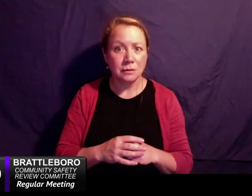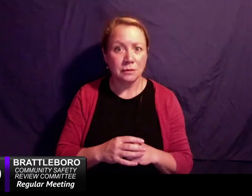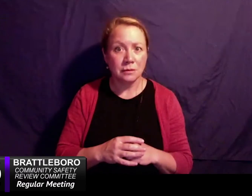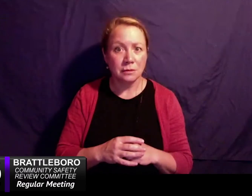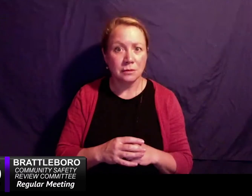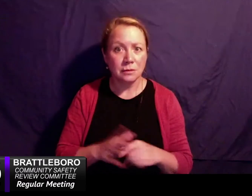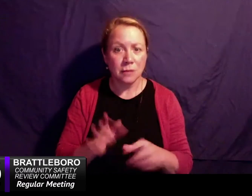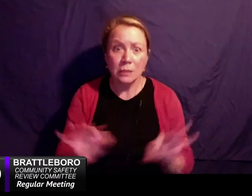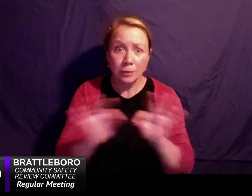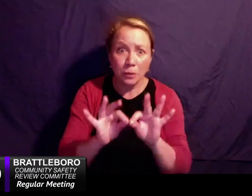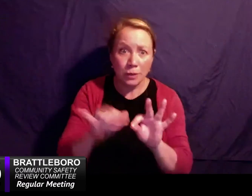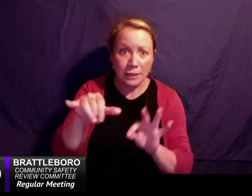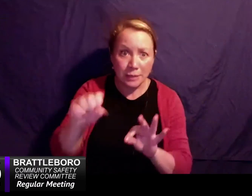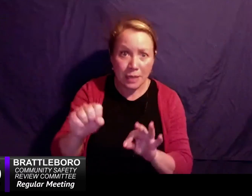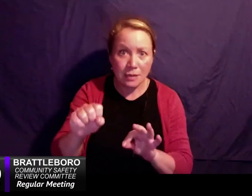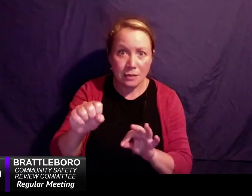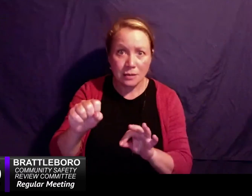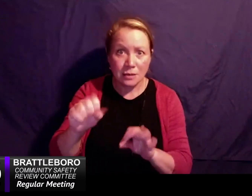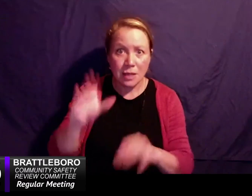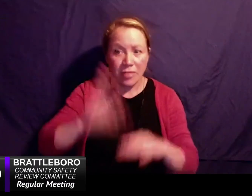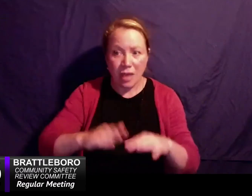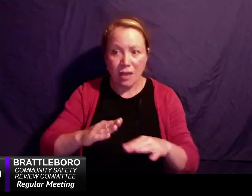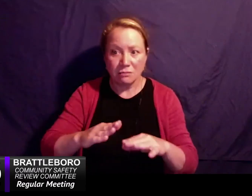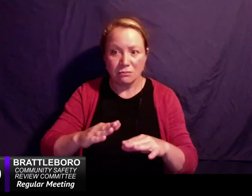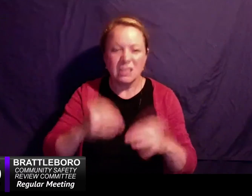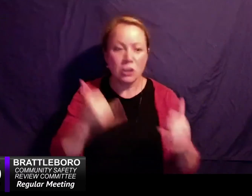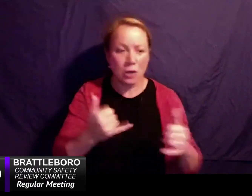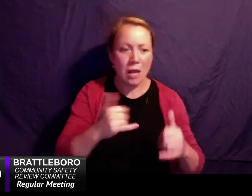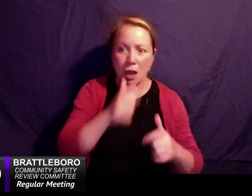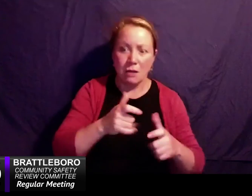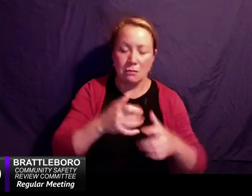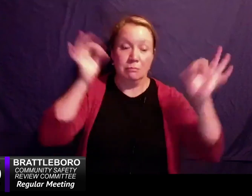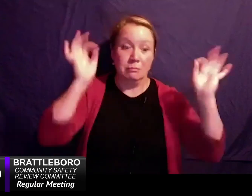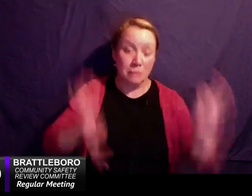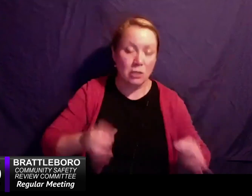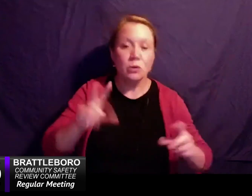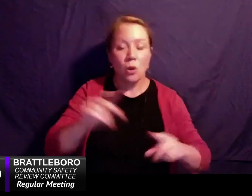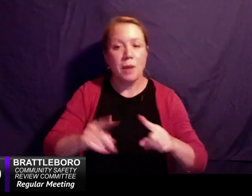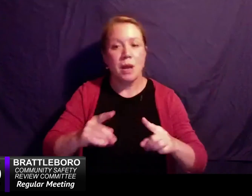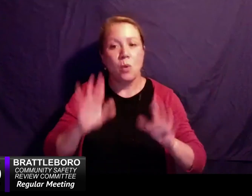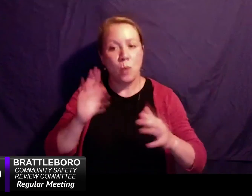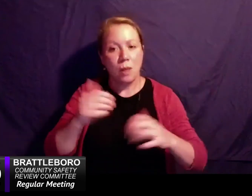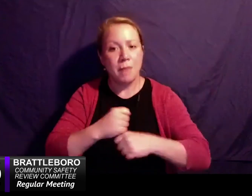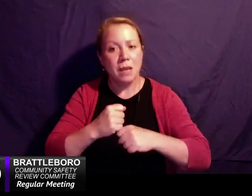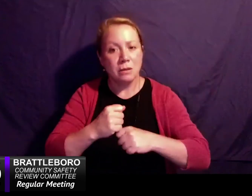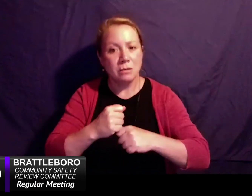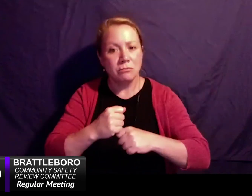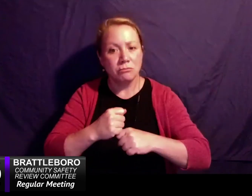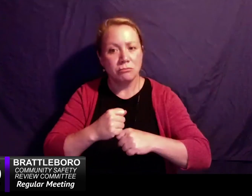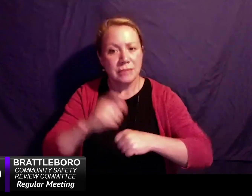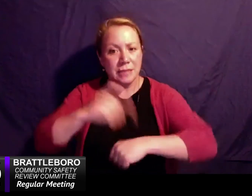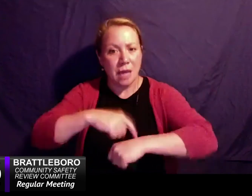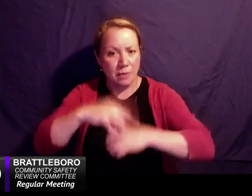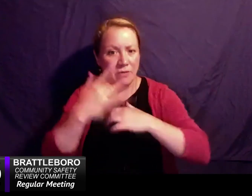very important than if we were making some really big decisions. And we're going to be making space for that comment as we